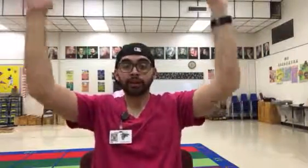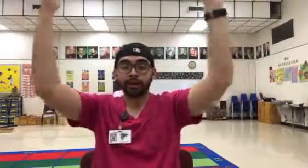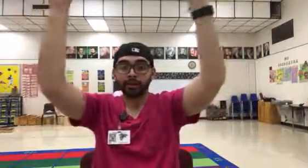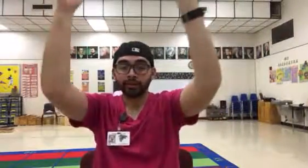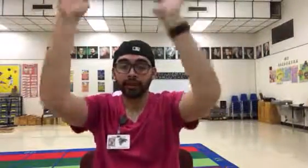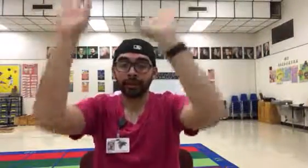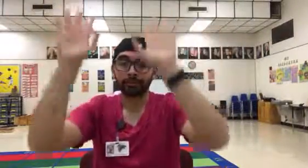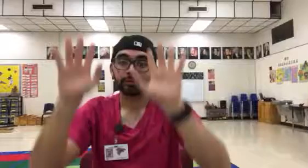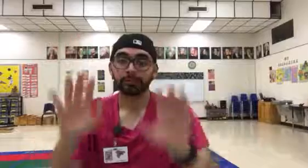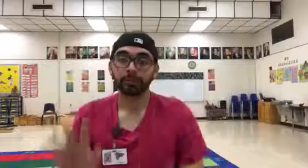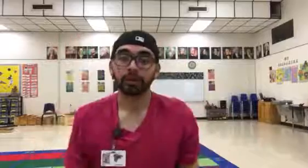Now,